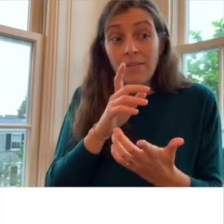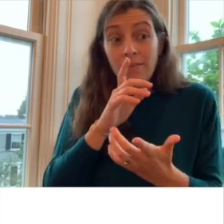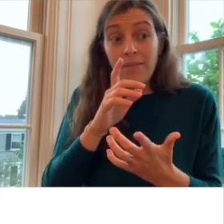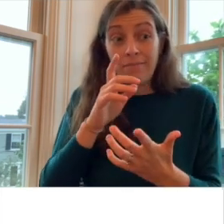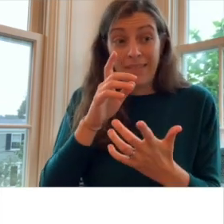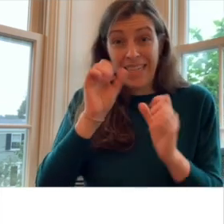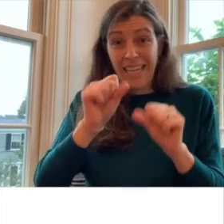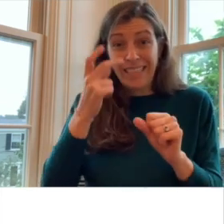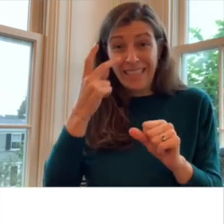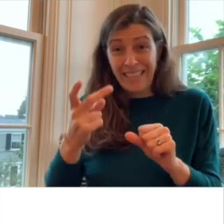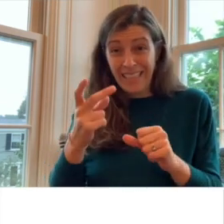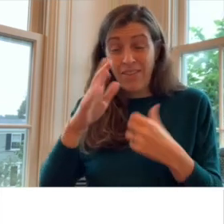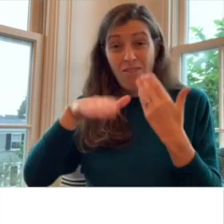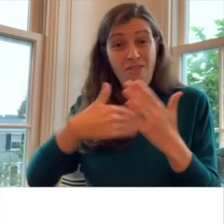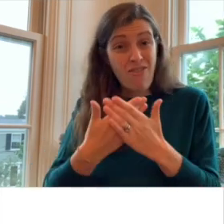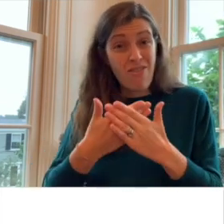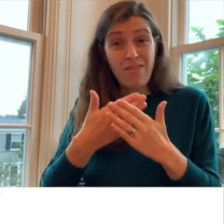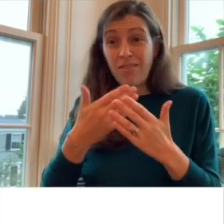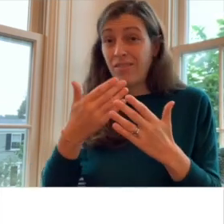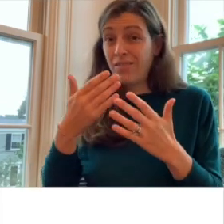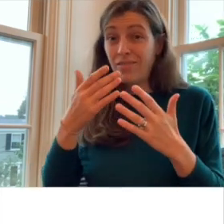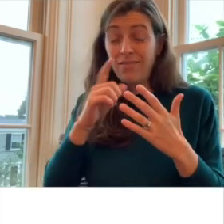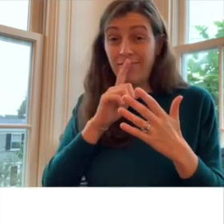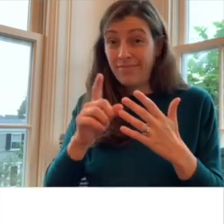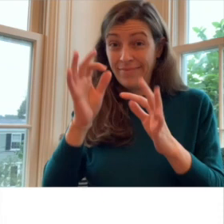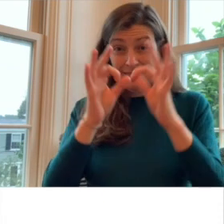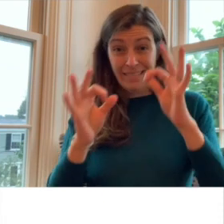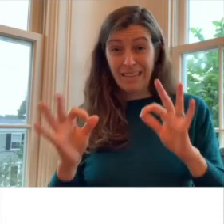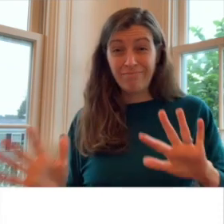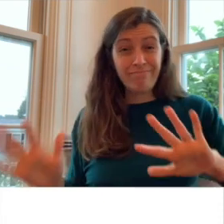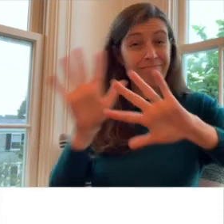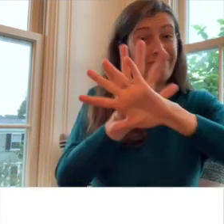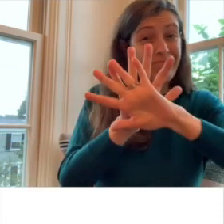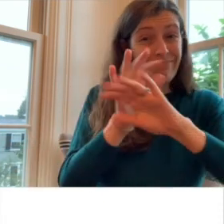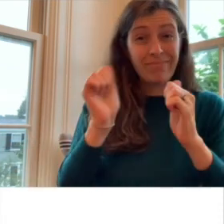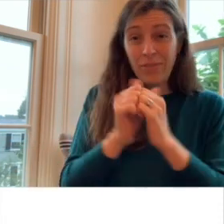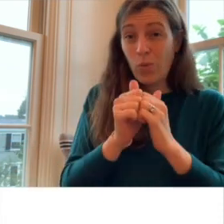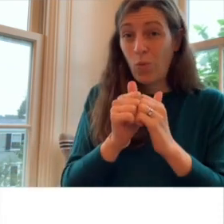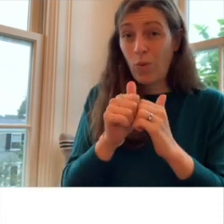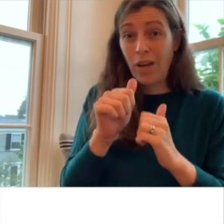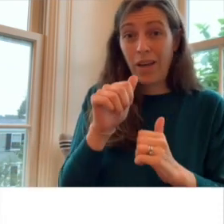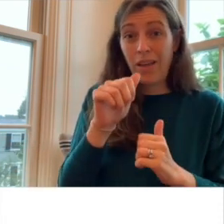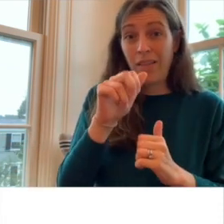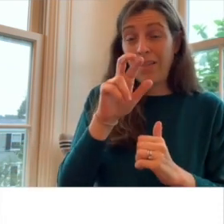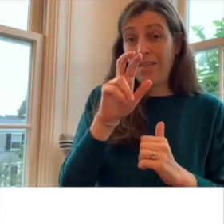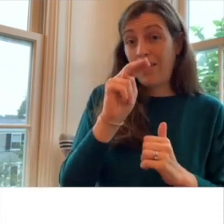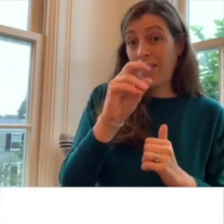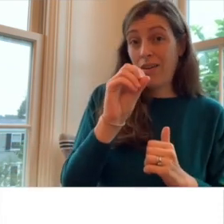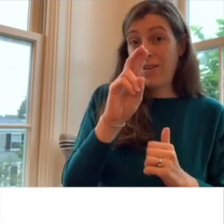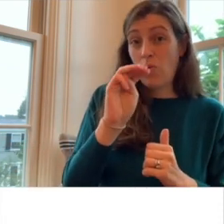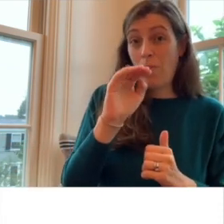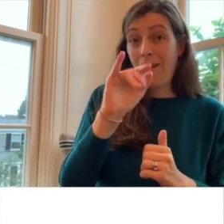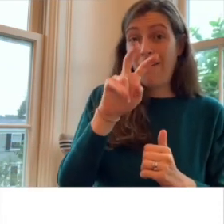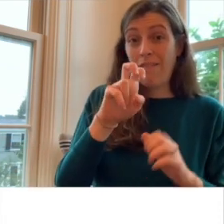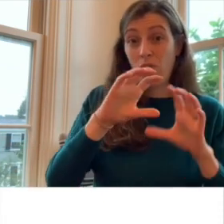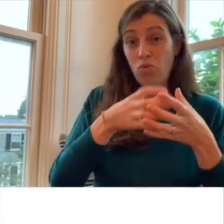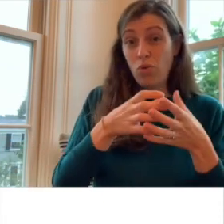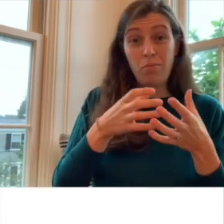What we can see is that the children who are exposed before 6 months old, all of those dots, so all of the